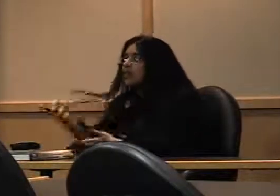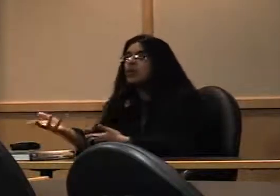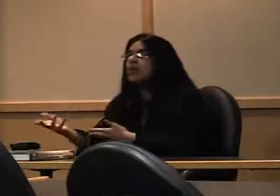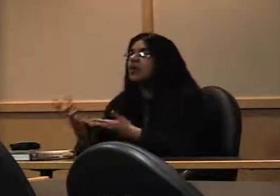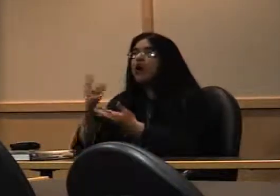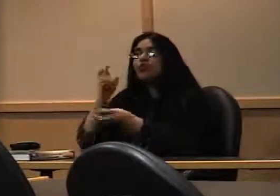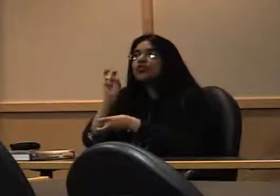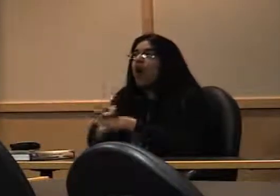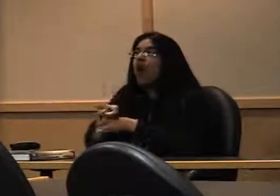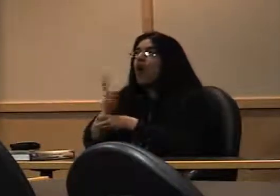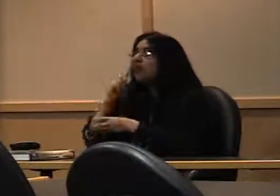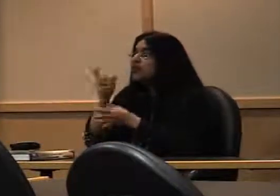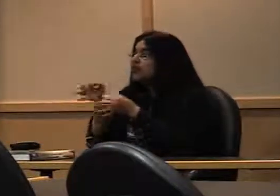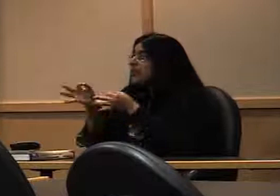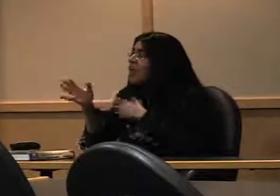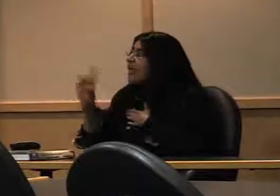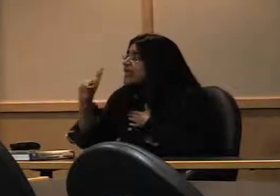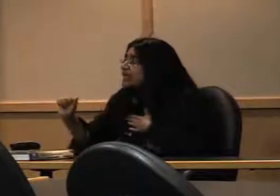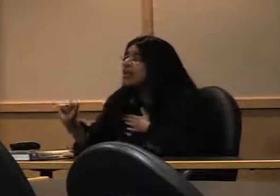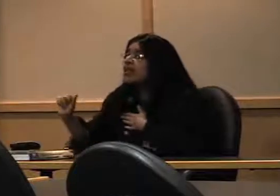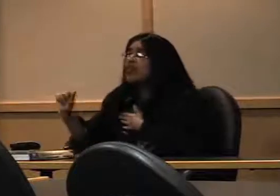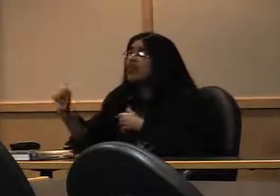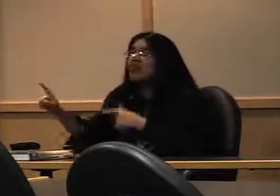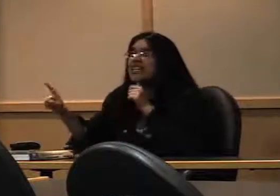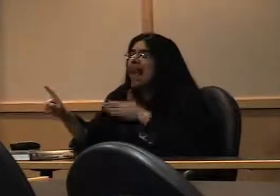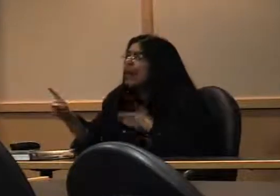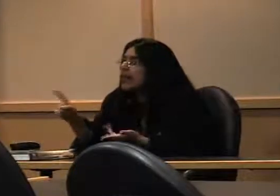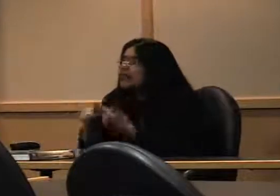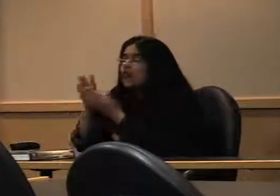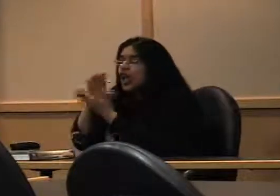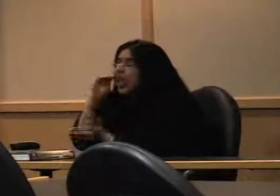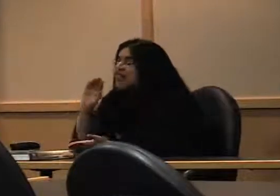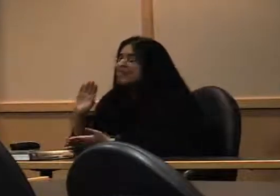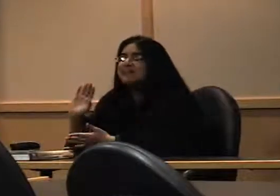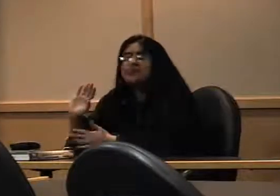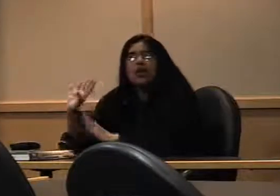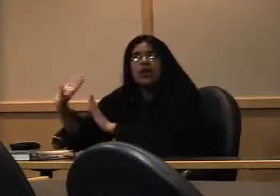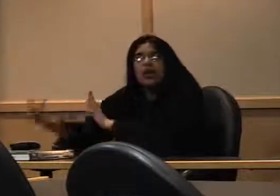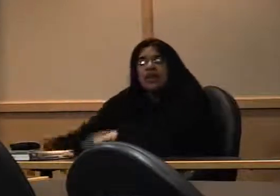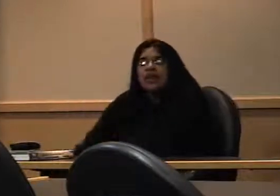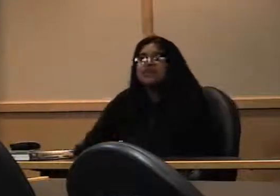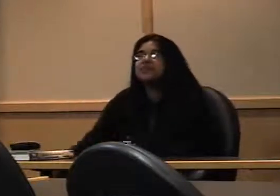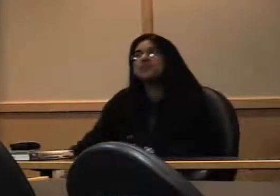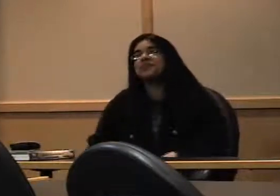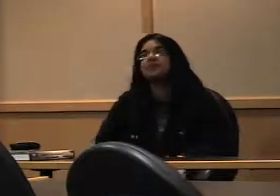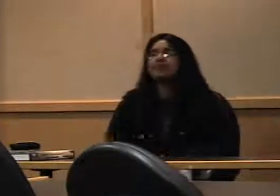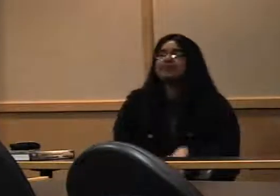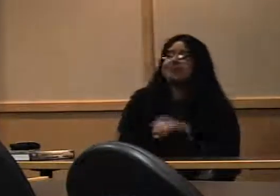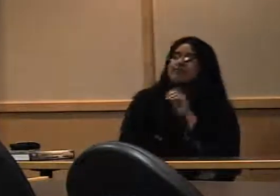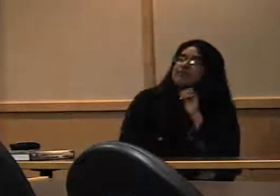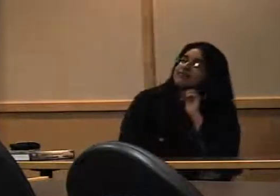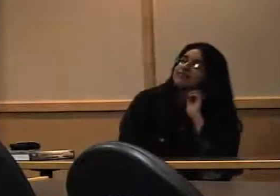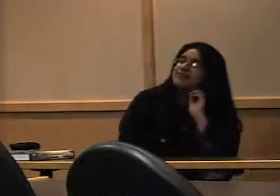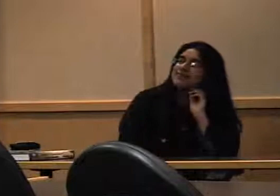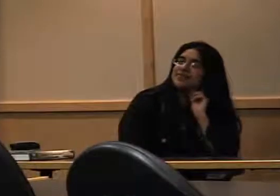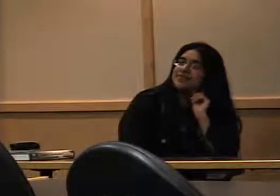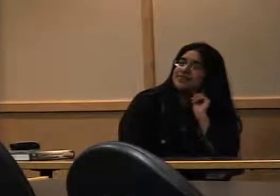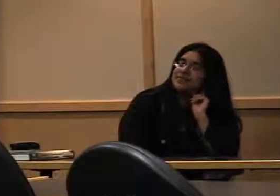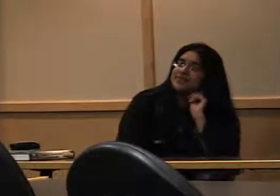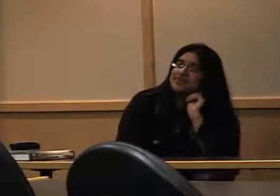many conflicts with their stuff, you know, by trying to explain my disability to them, their being willing to accept and